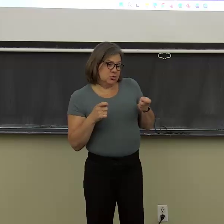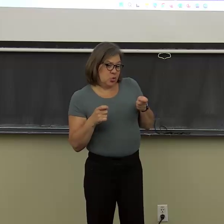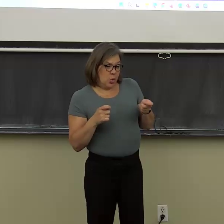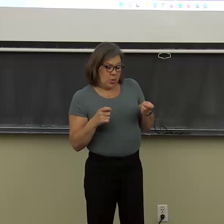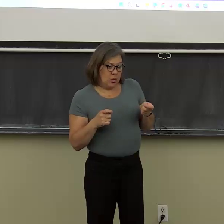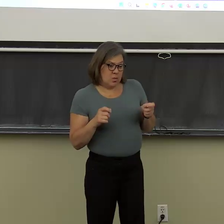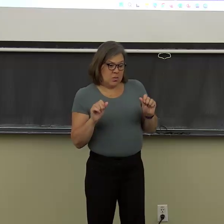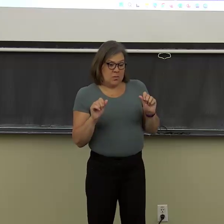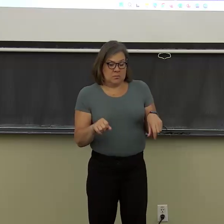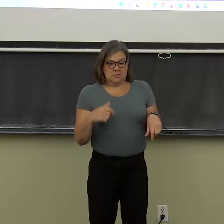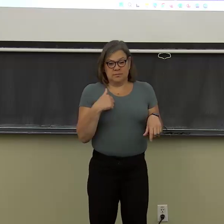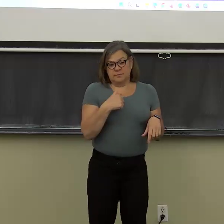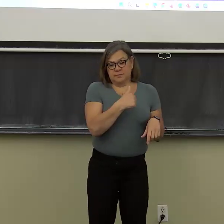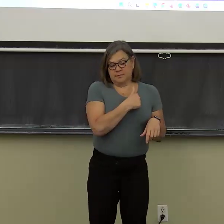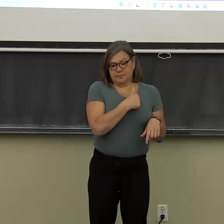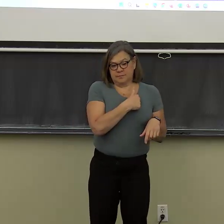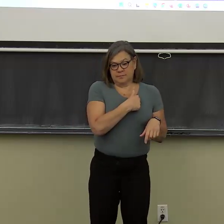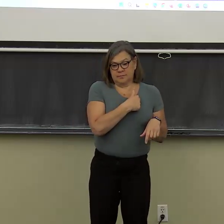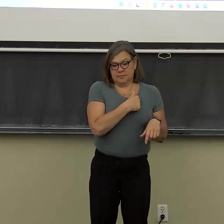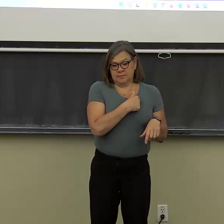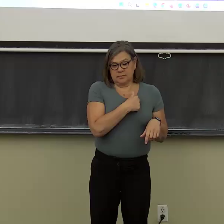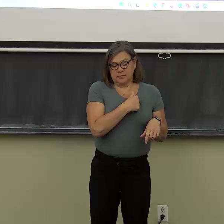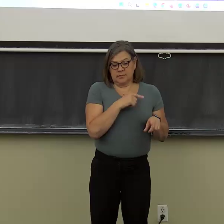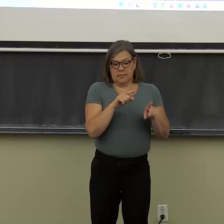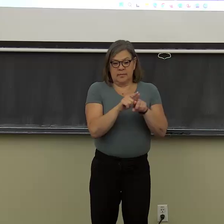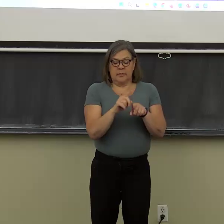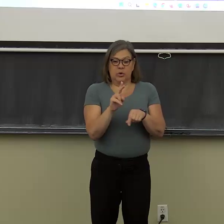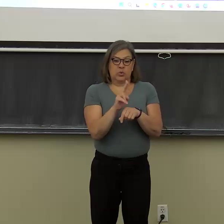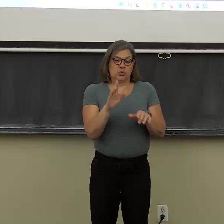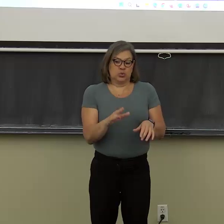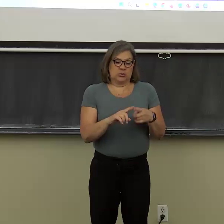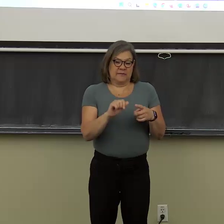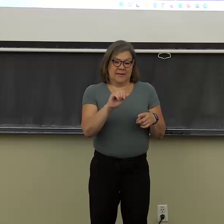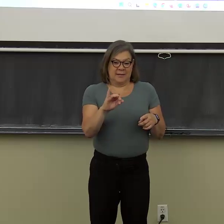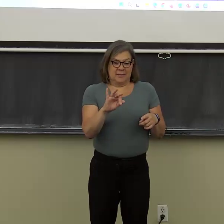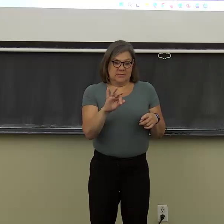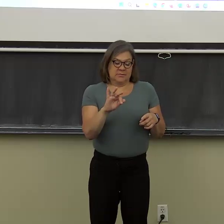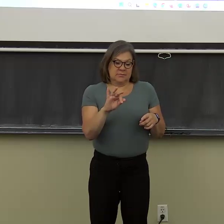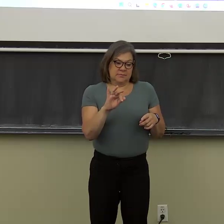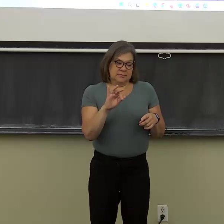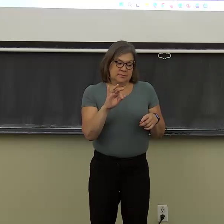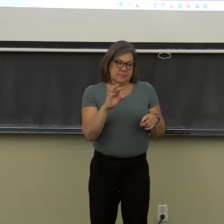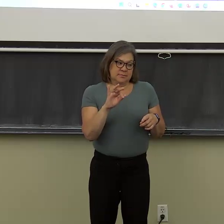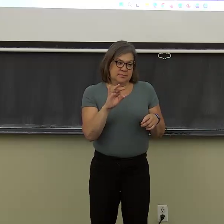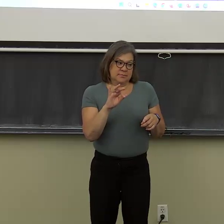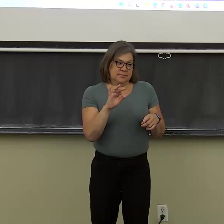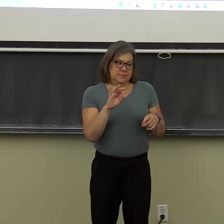and can we, as users of the AI,